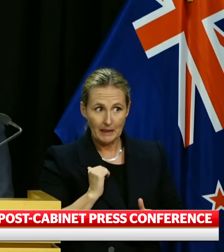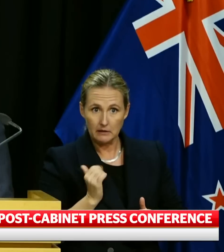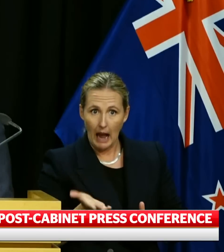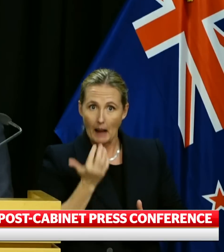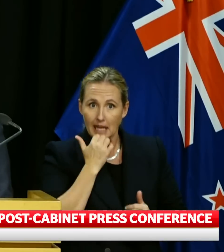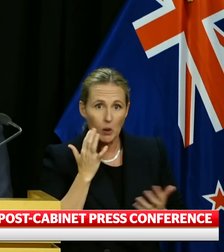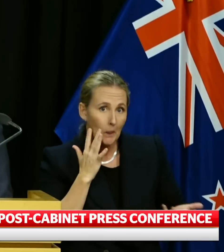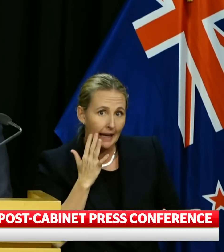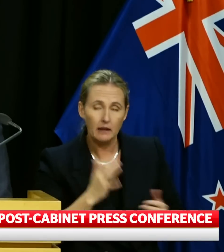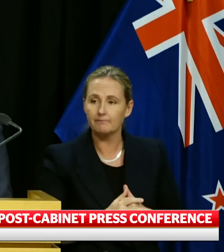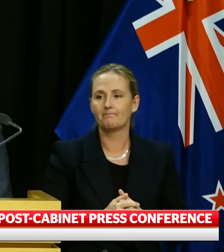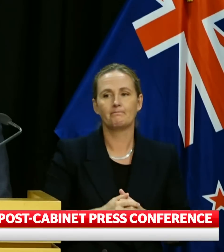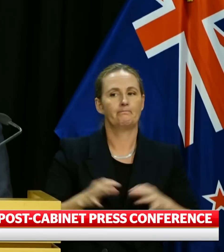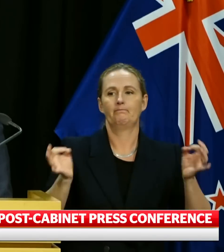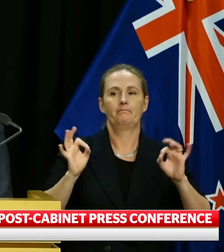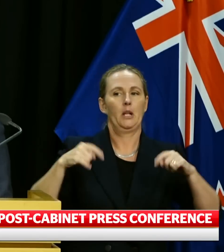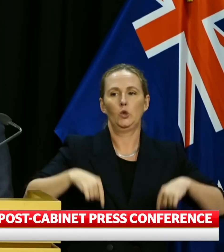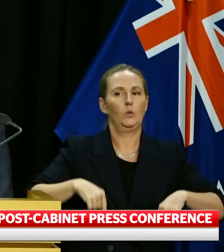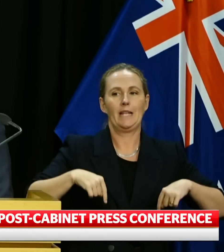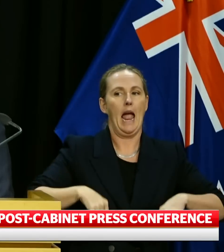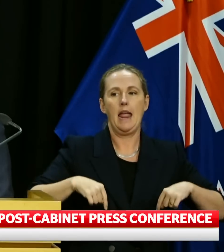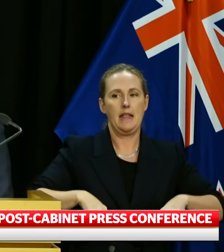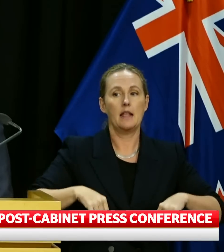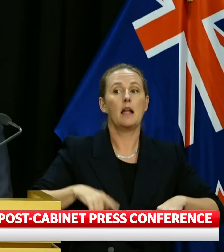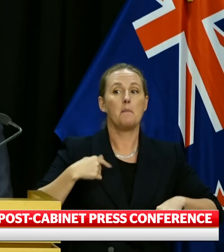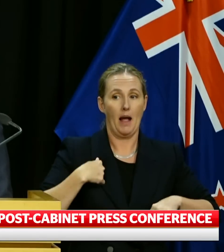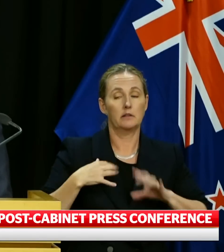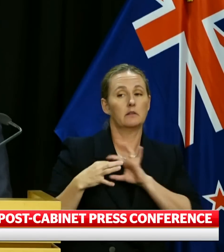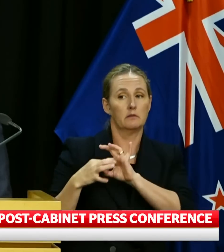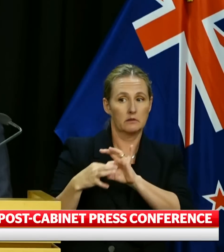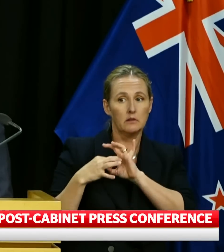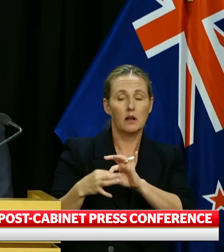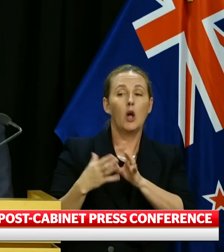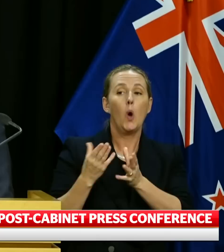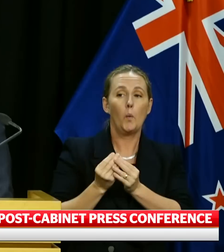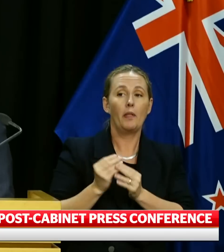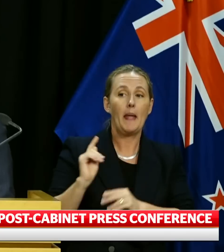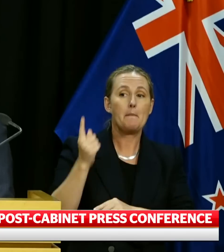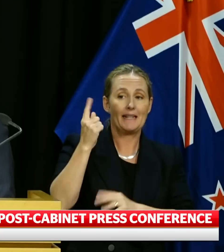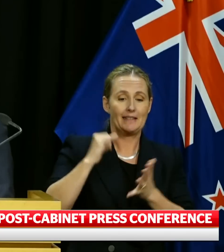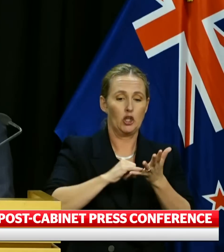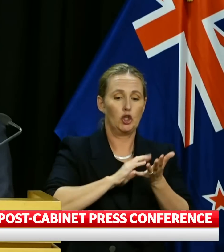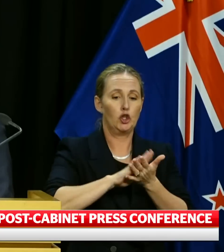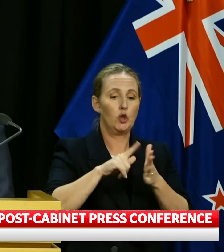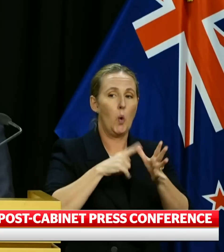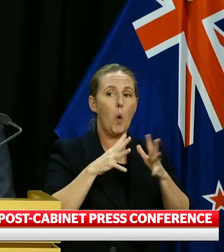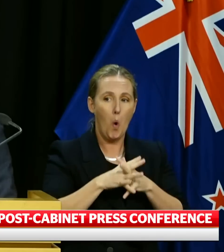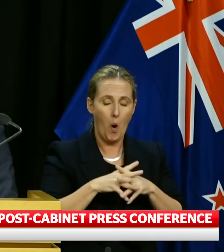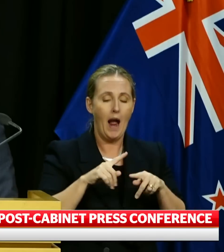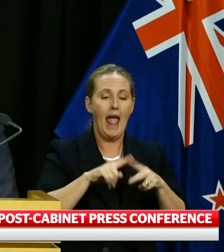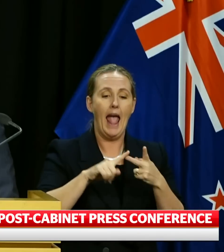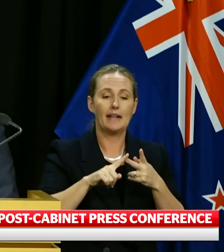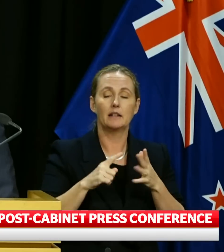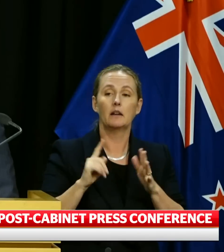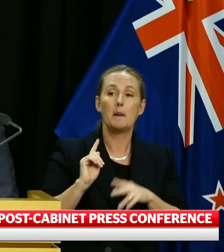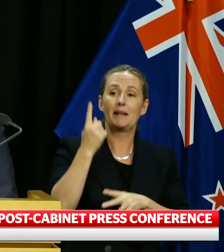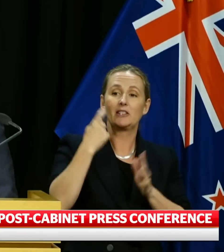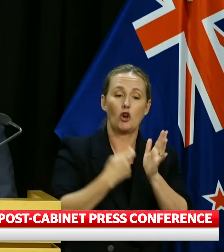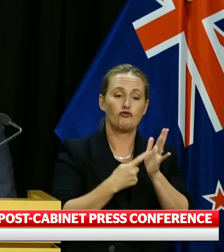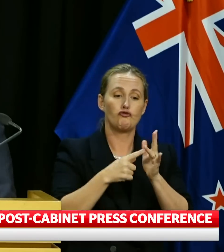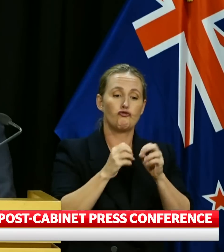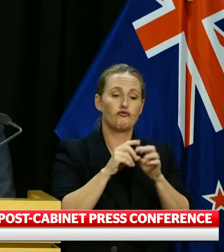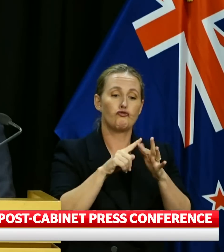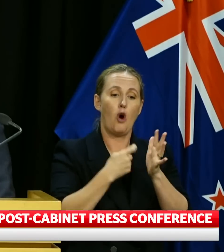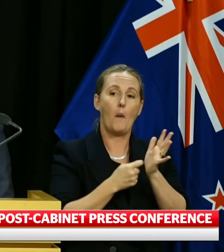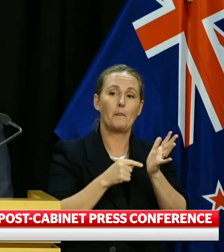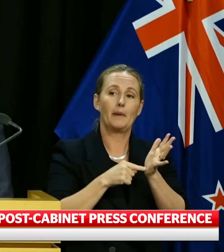indicated, I haven't got anything to announce today, but I'm working very closely with Minister Shaw and Minister Robertson, who's obviously leading our cyclone recovery efforts.